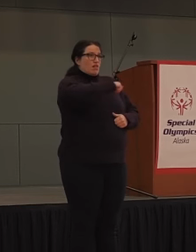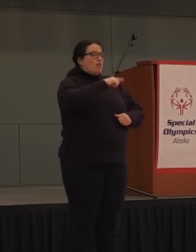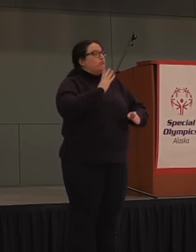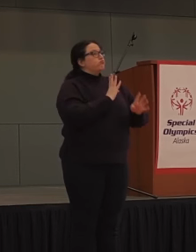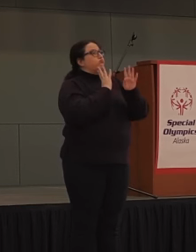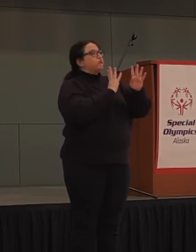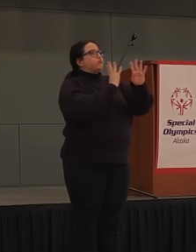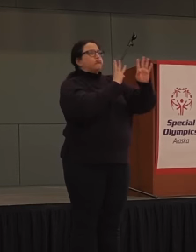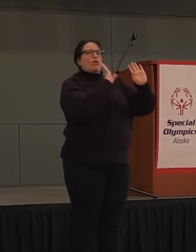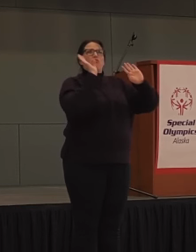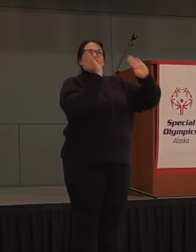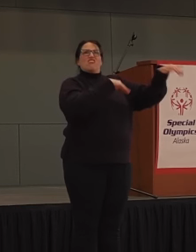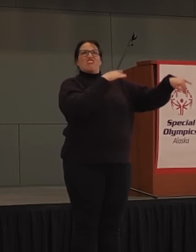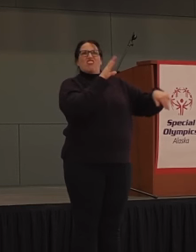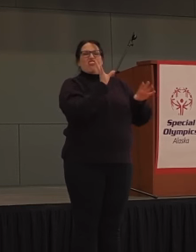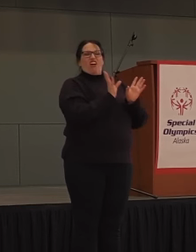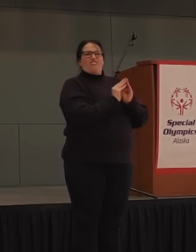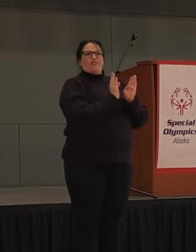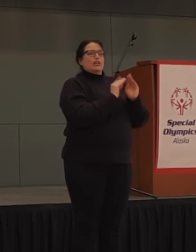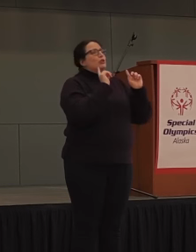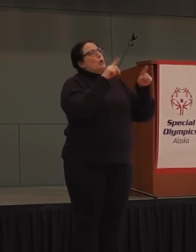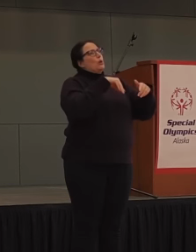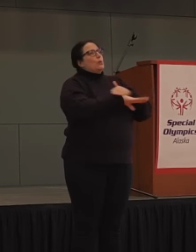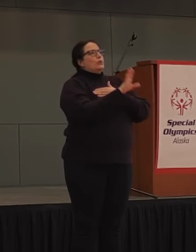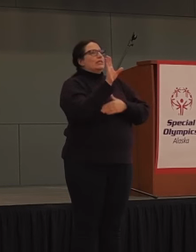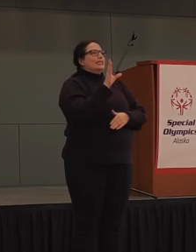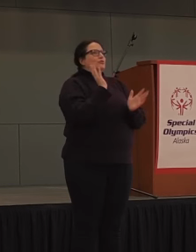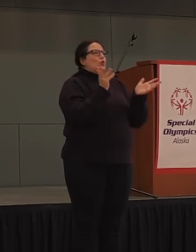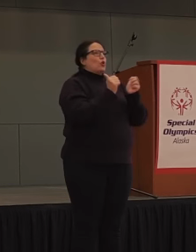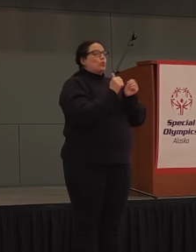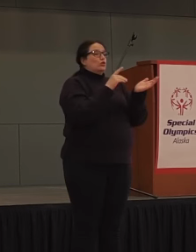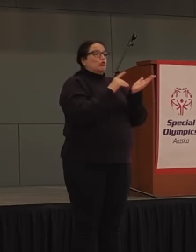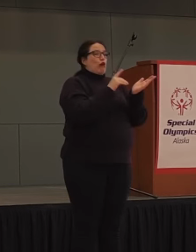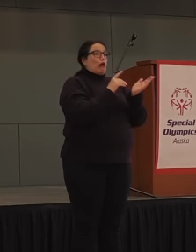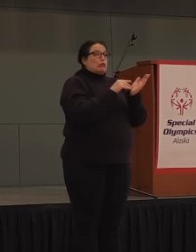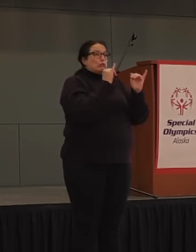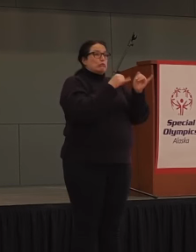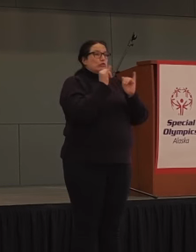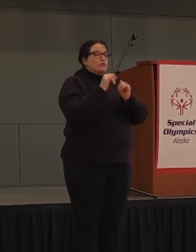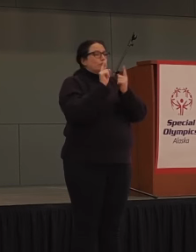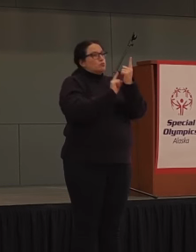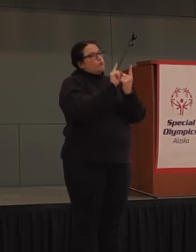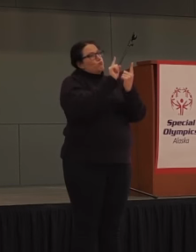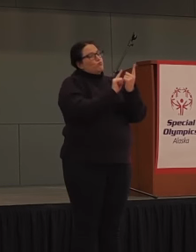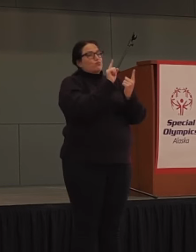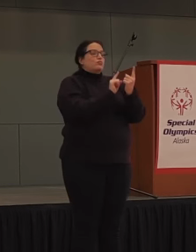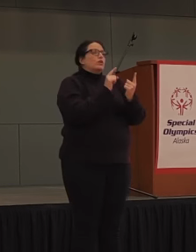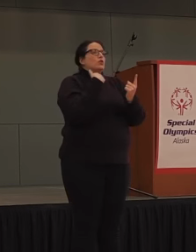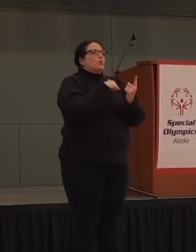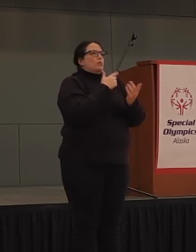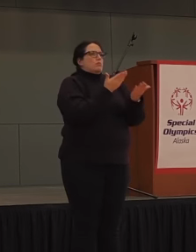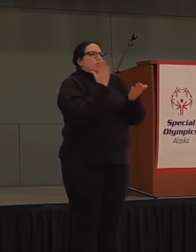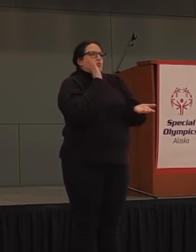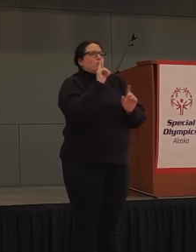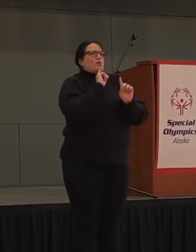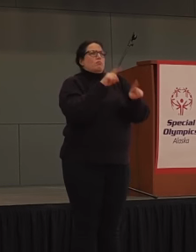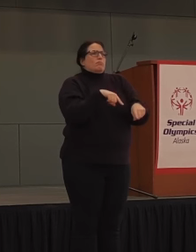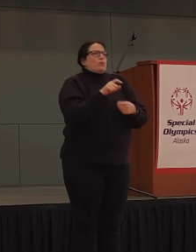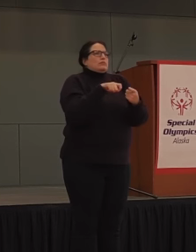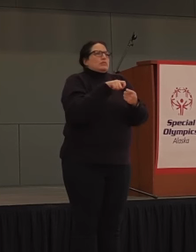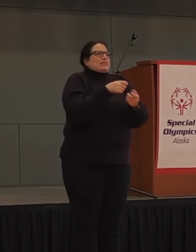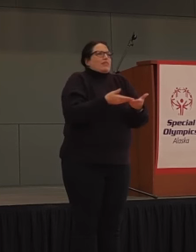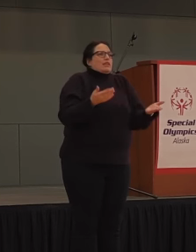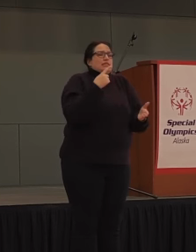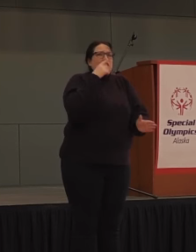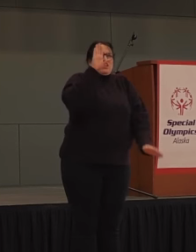the conference? We might report certain symptoms. We might say, gosh, I'm forgetting